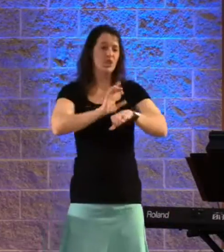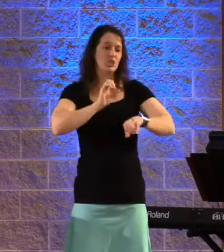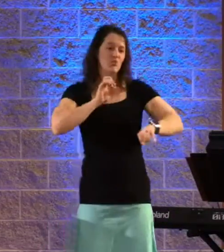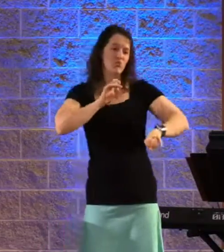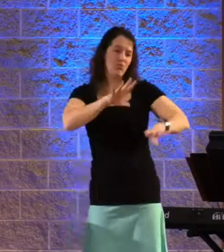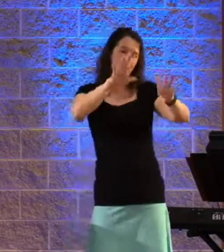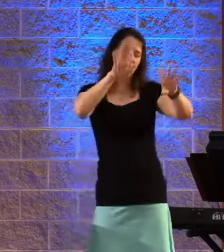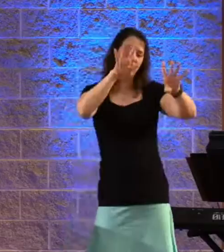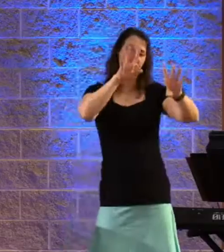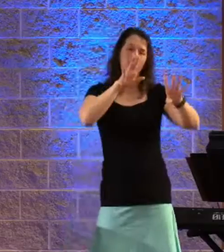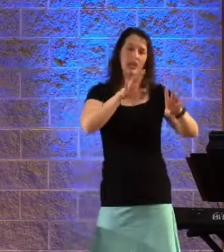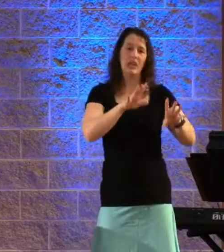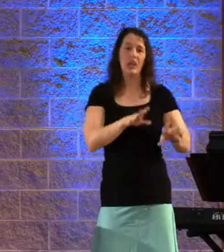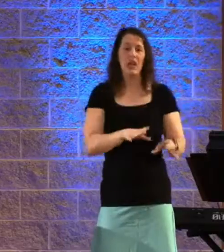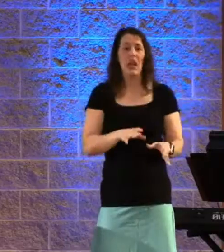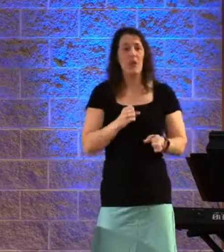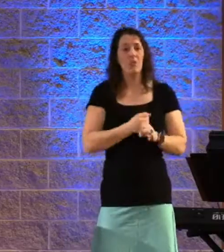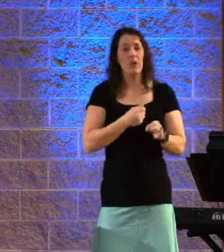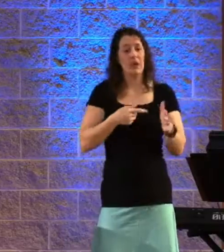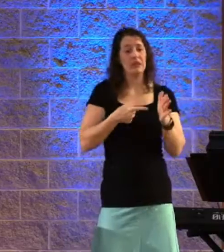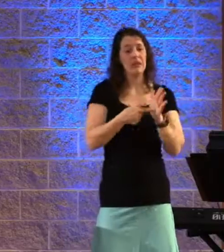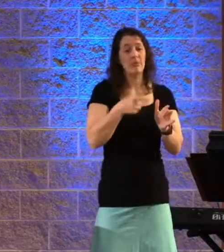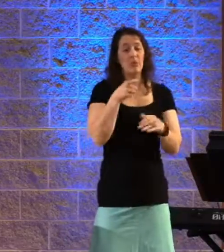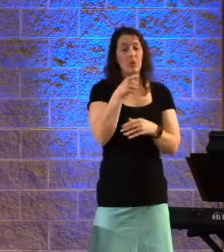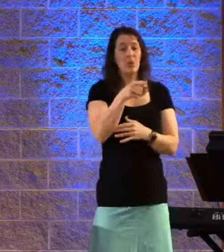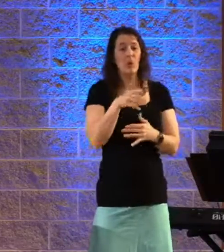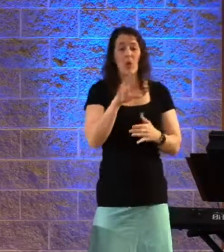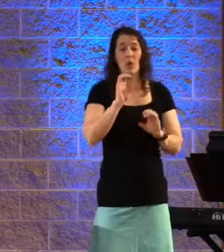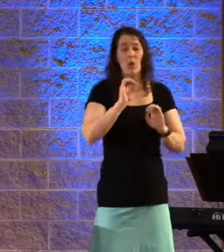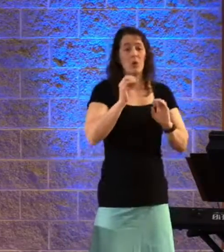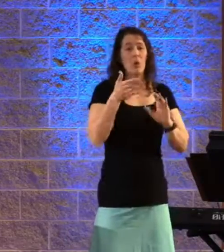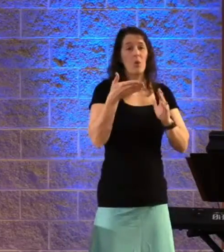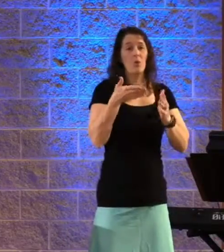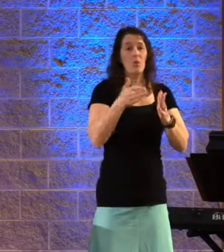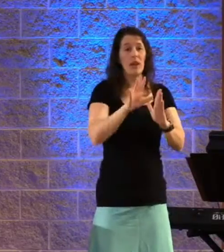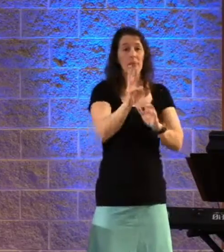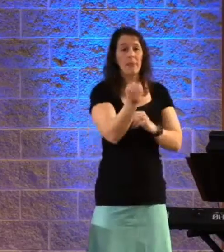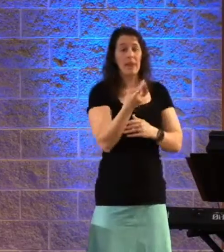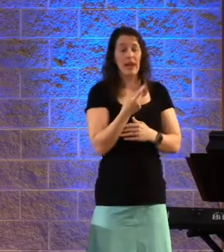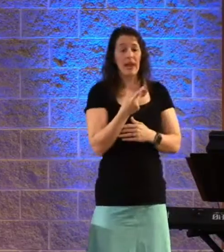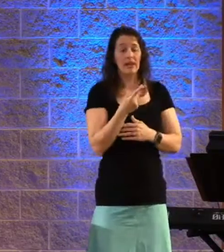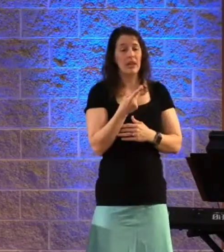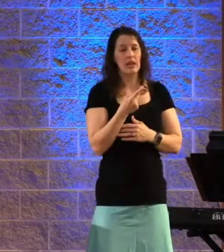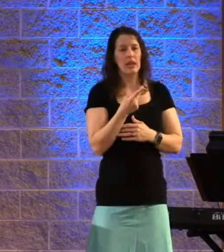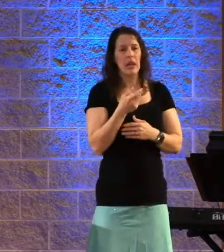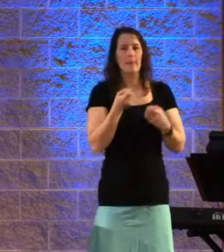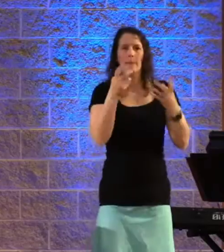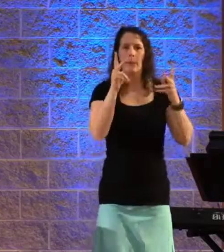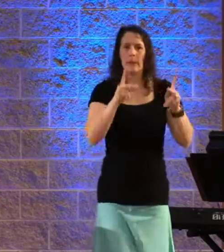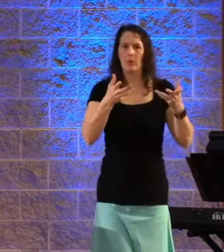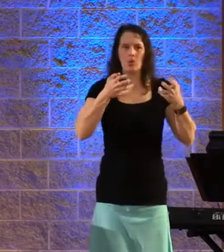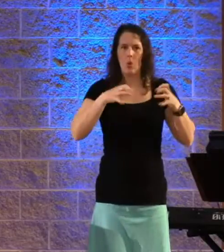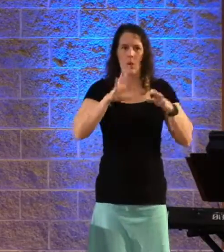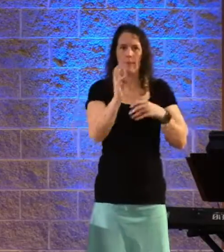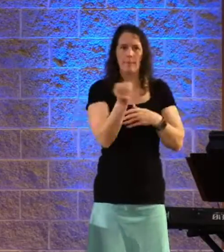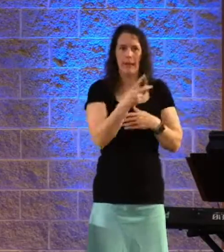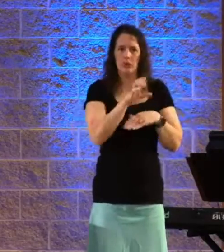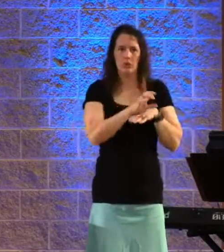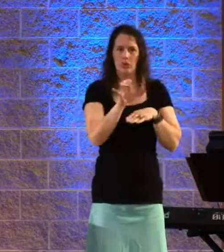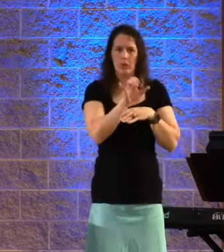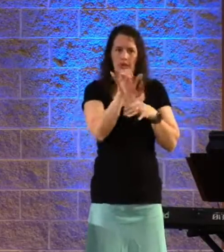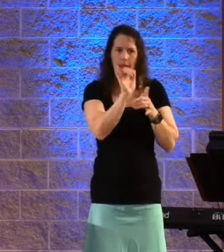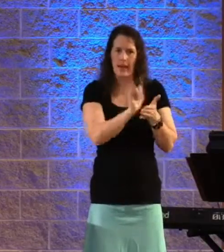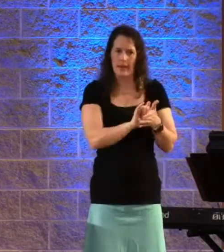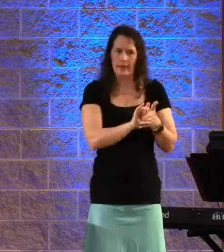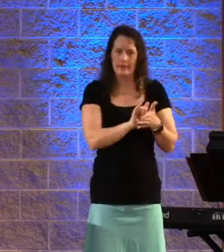you, and they make an example out of you, and there's no way back. And for a lot of people, they wouldn't ever want to come back anyway to a church like that.